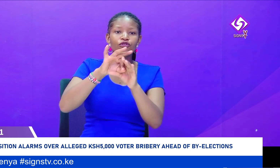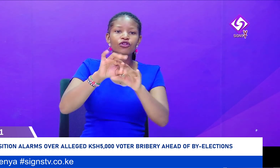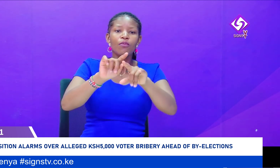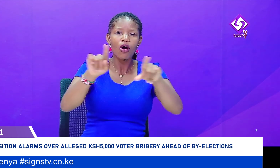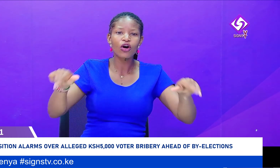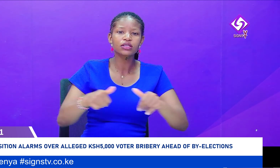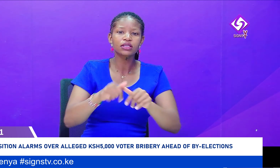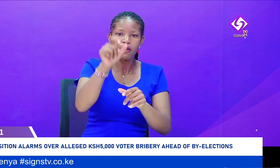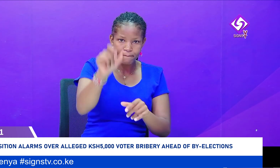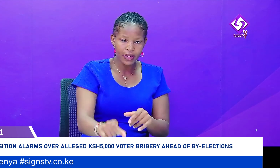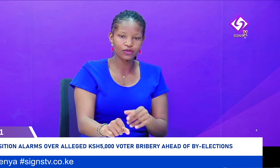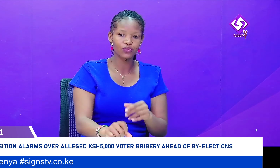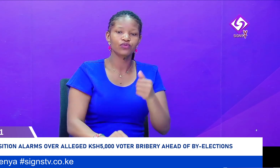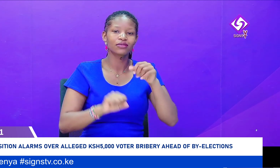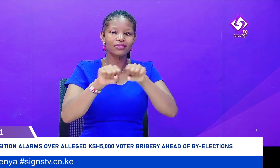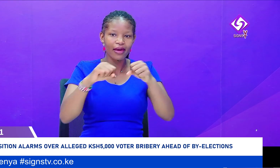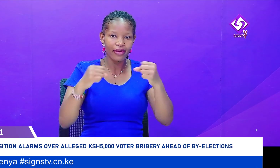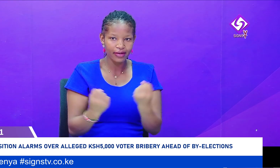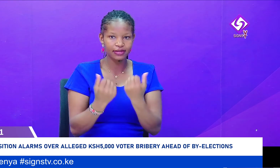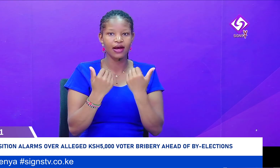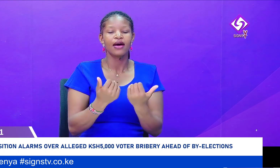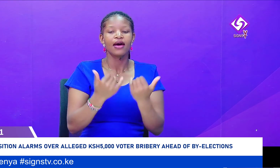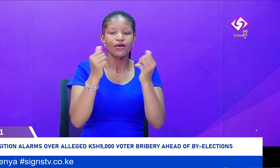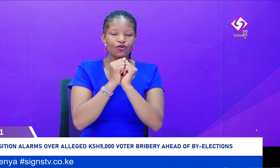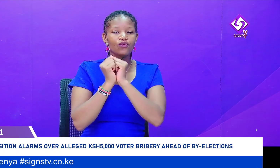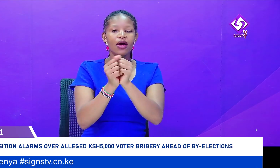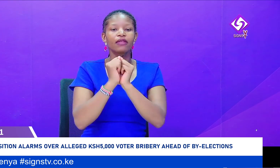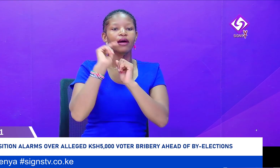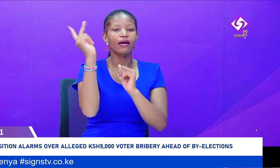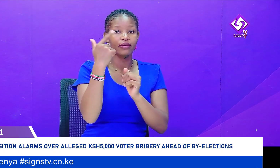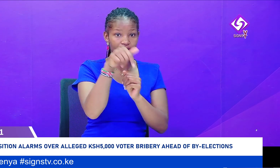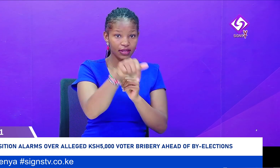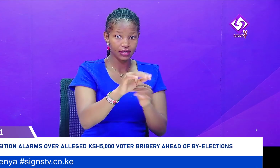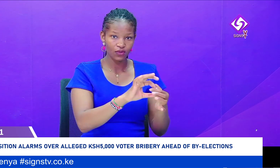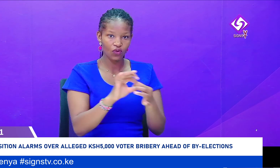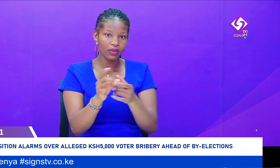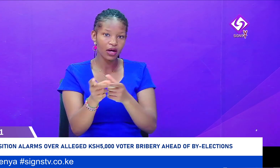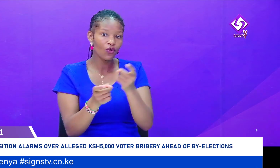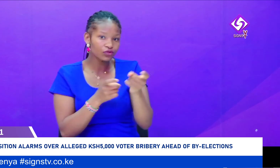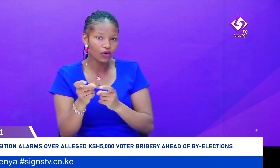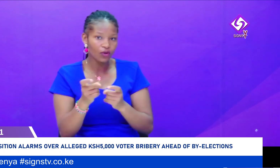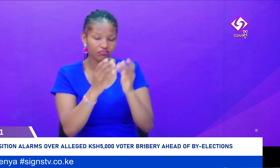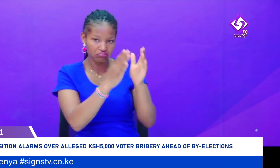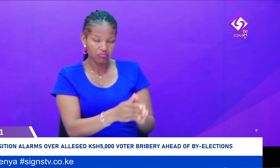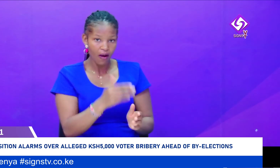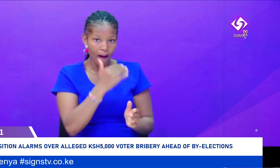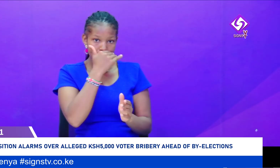of their ballot papers to provide proof of voting for candidates associated with the Kenya Kwanza